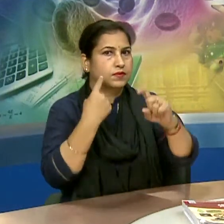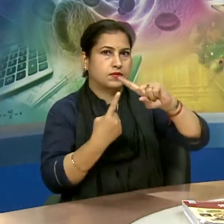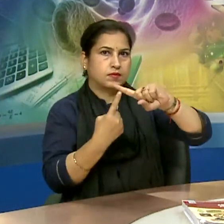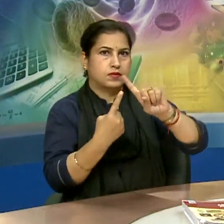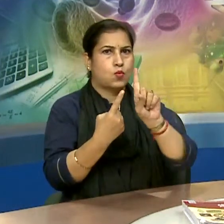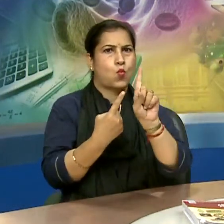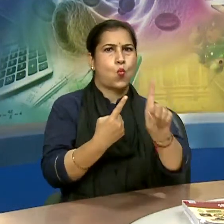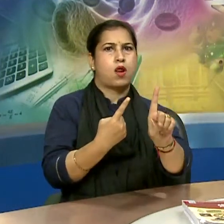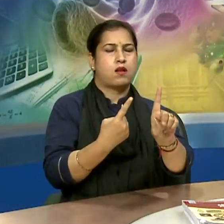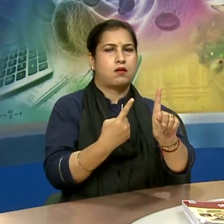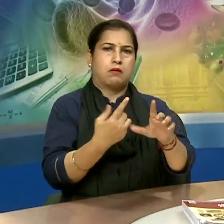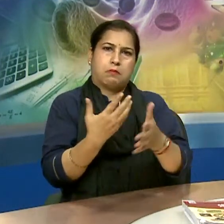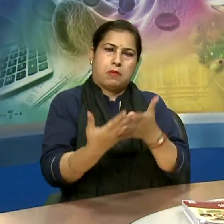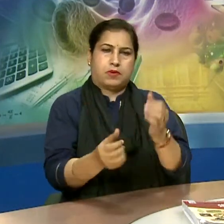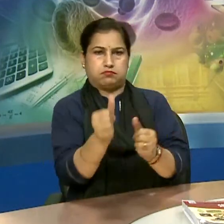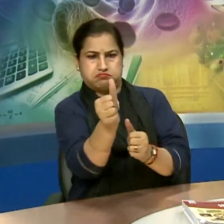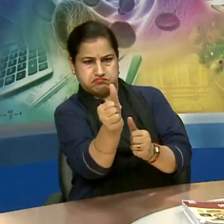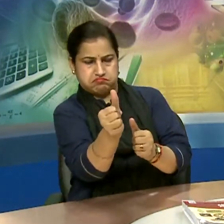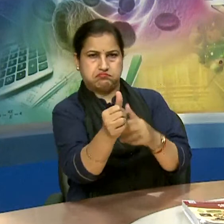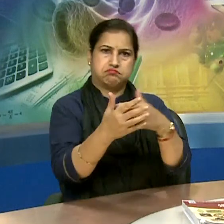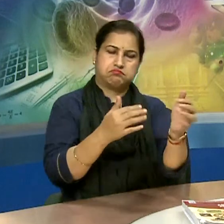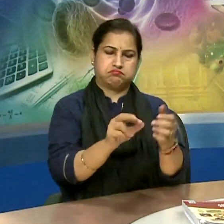single finger